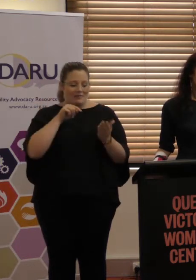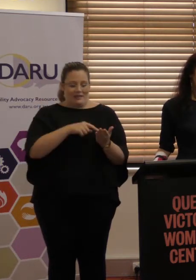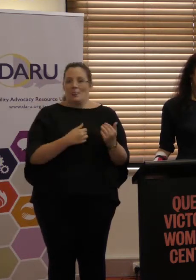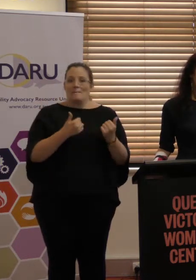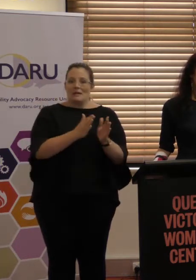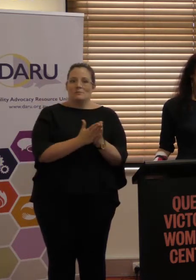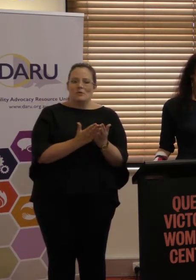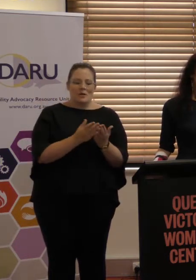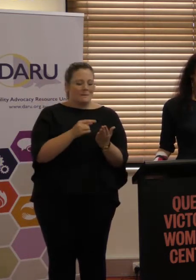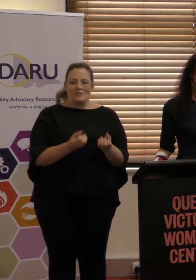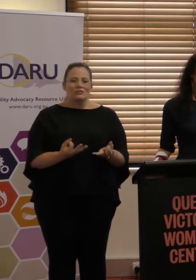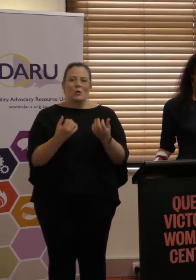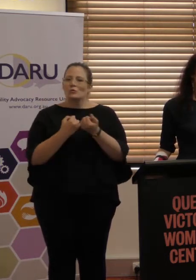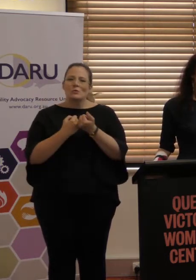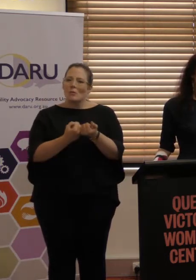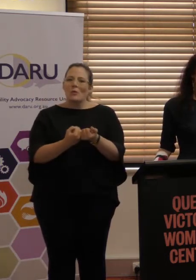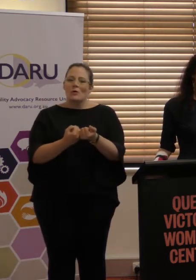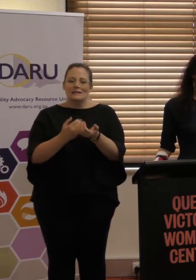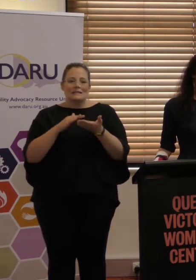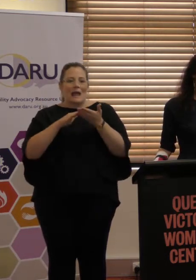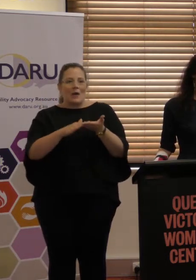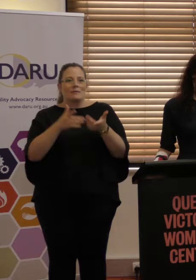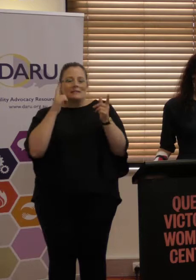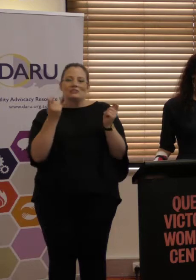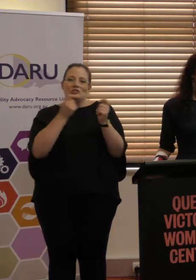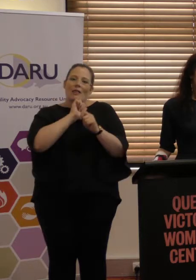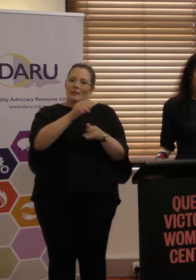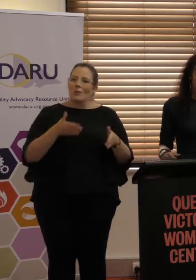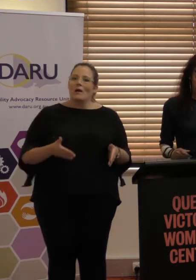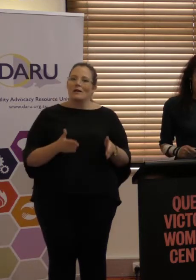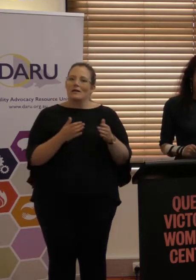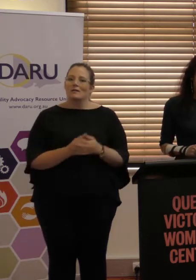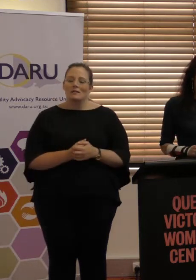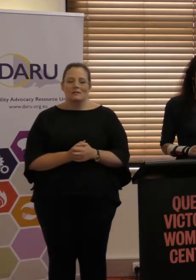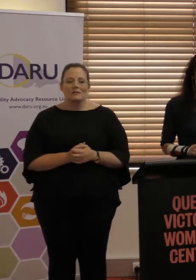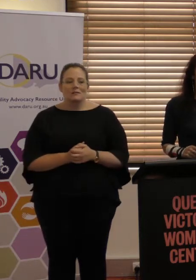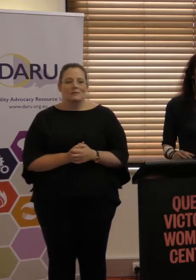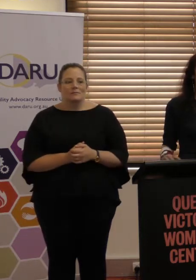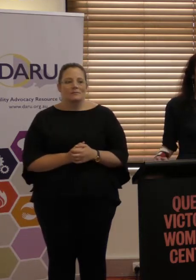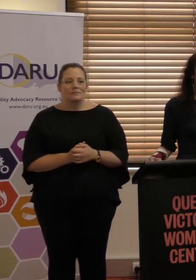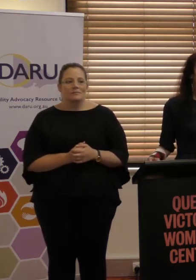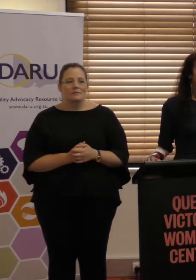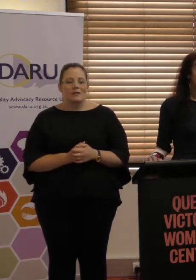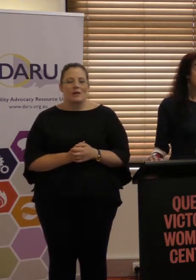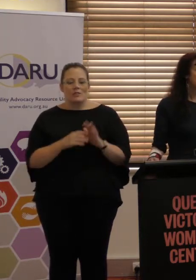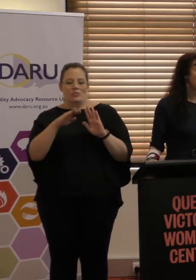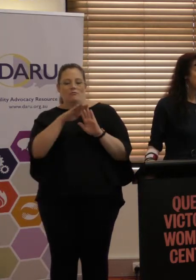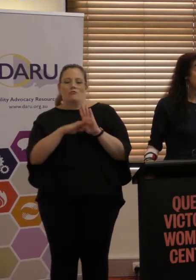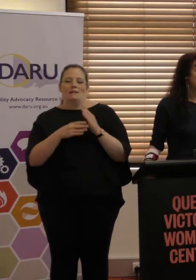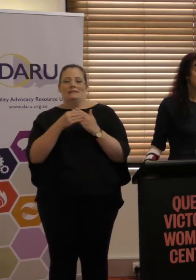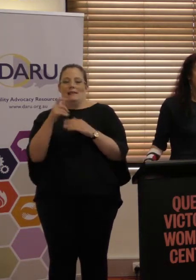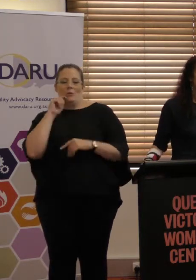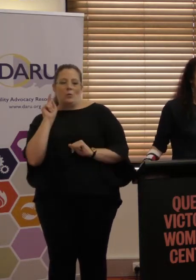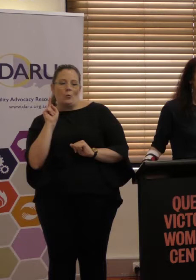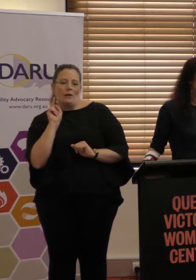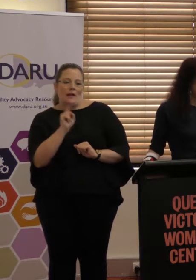actually change the methods they've been using. The principal practice leader pops in and gives a bit of advice and pops out